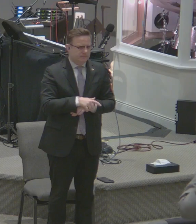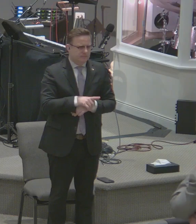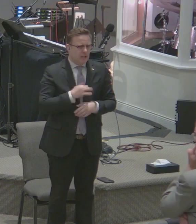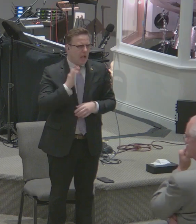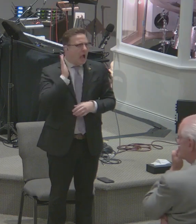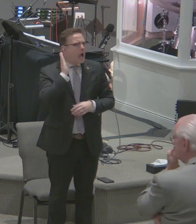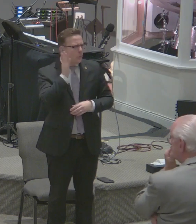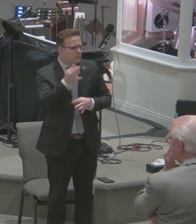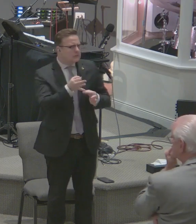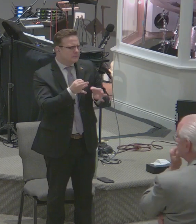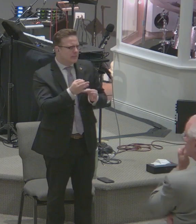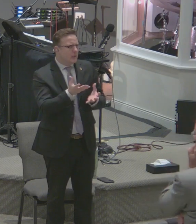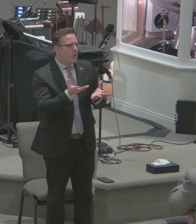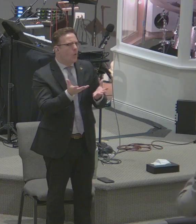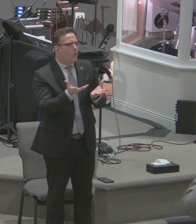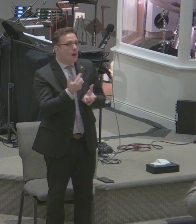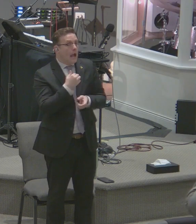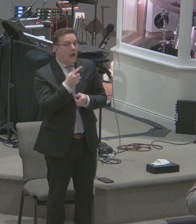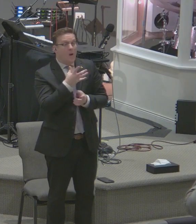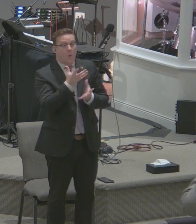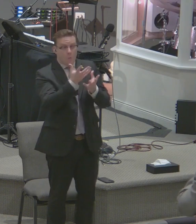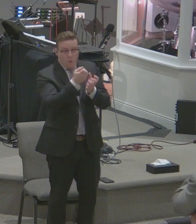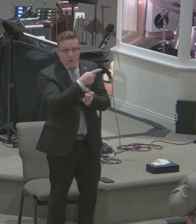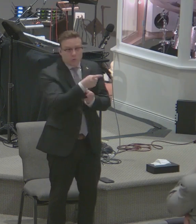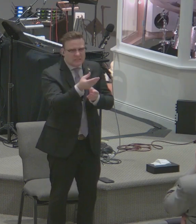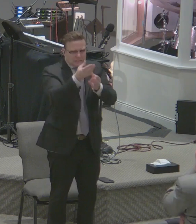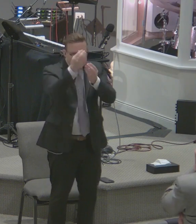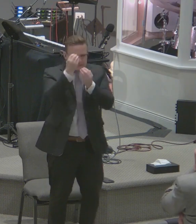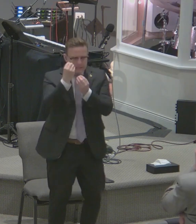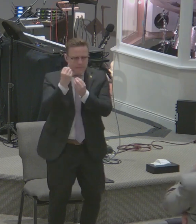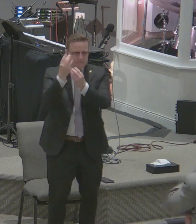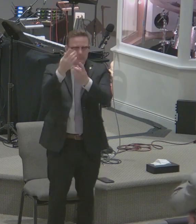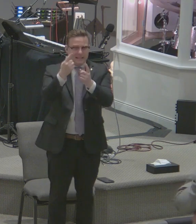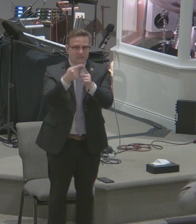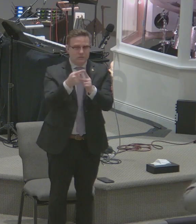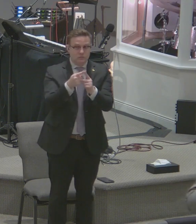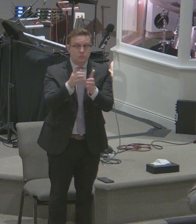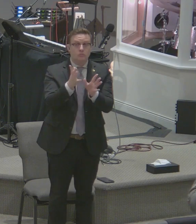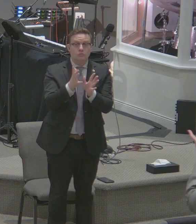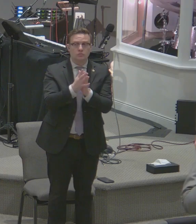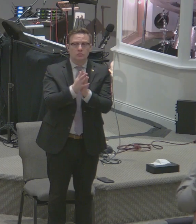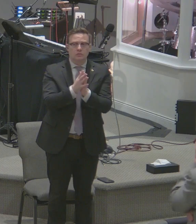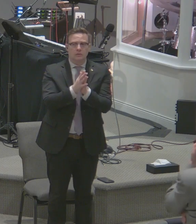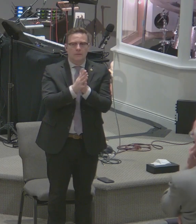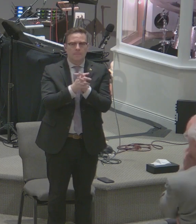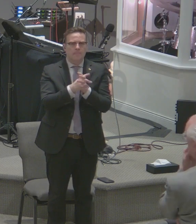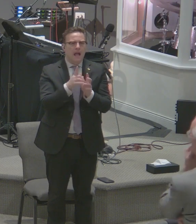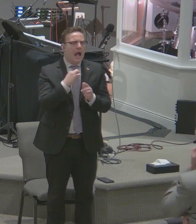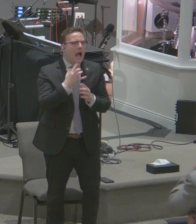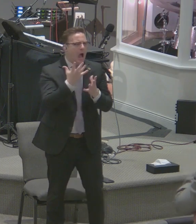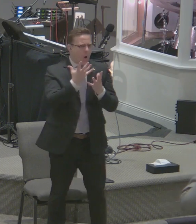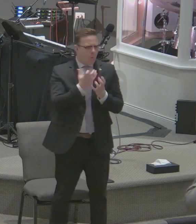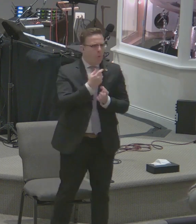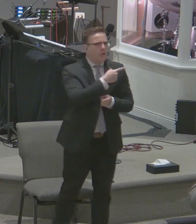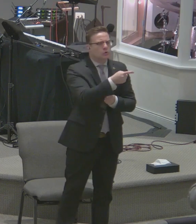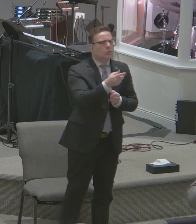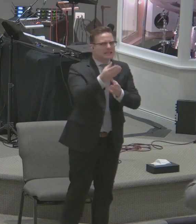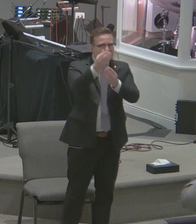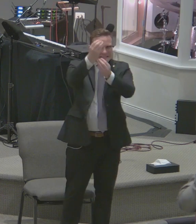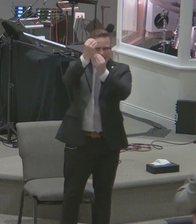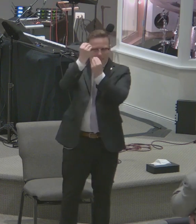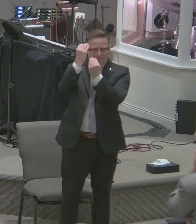I'll tell you what I do want you to submit to. I want you to submit to this book.